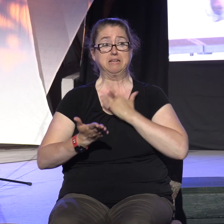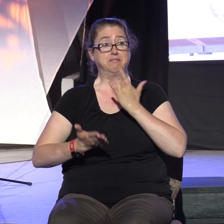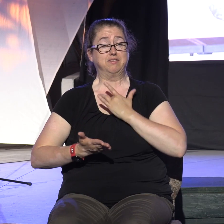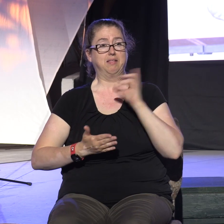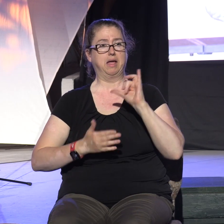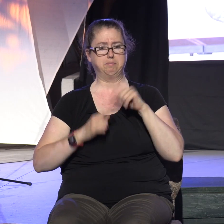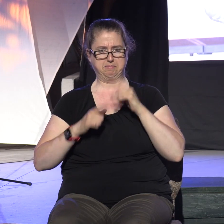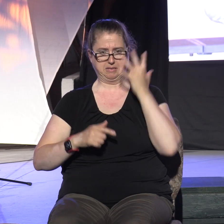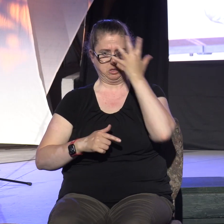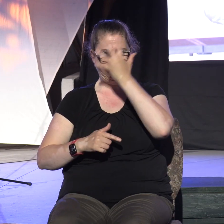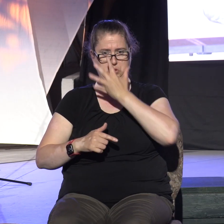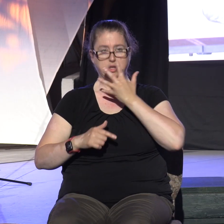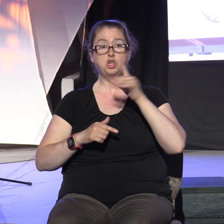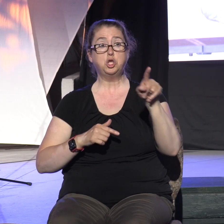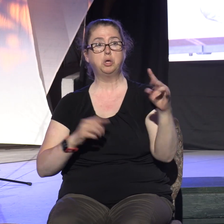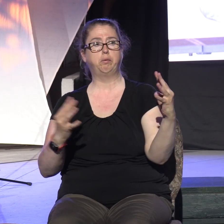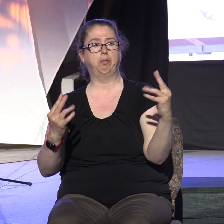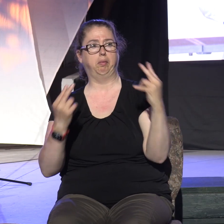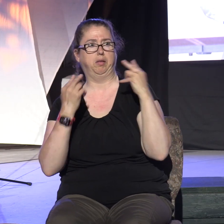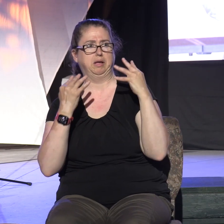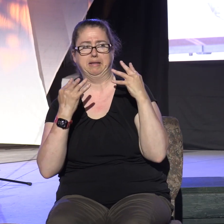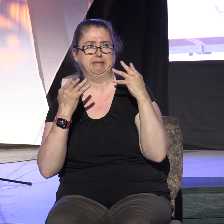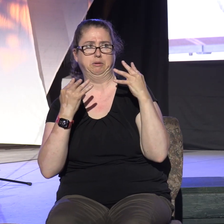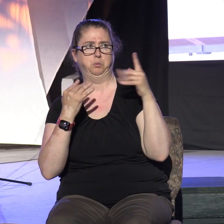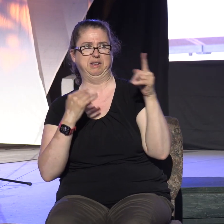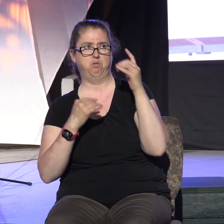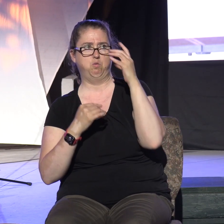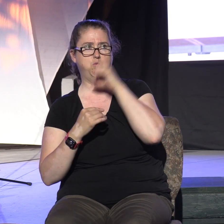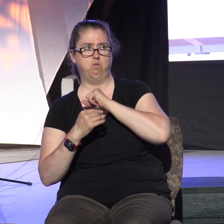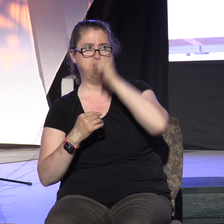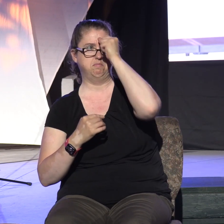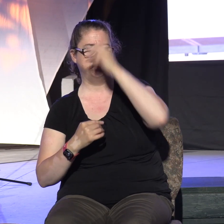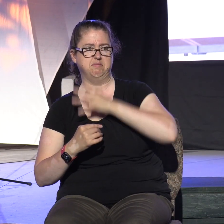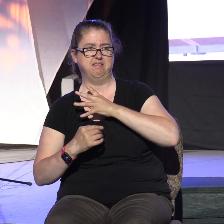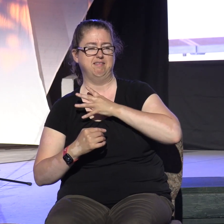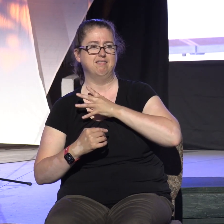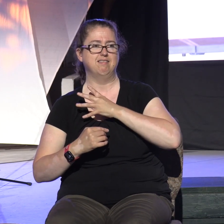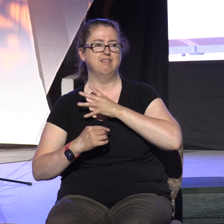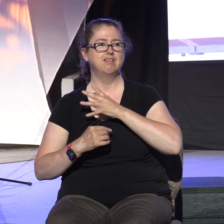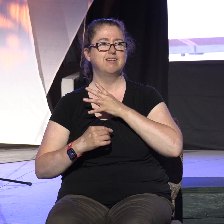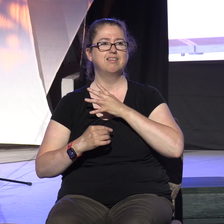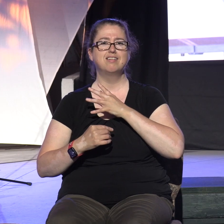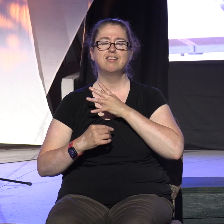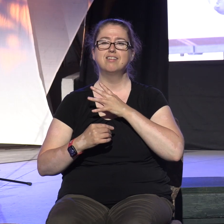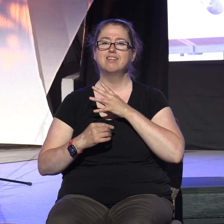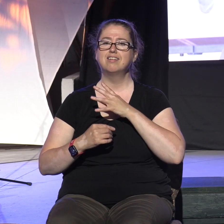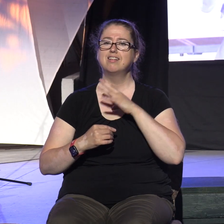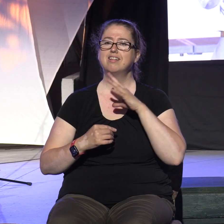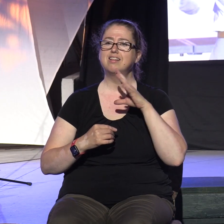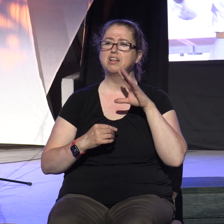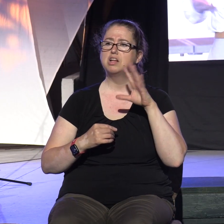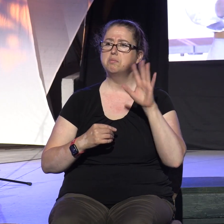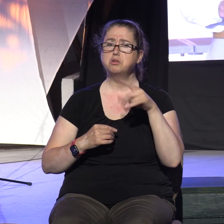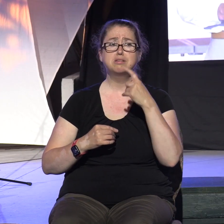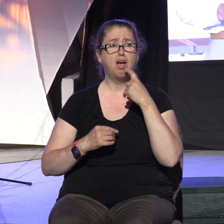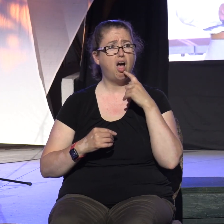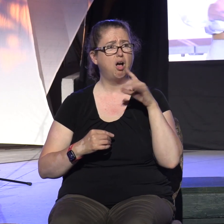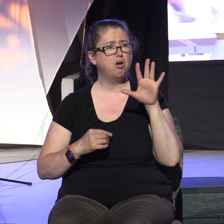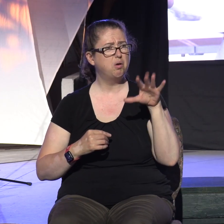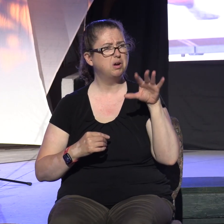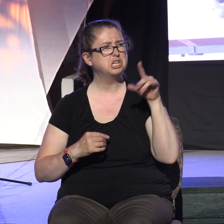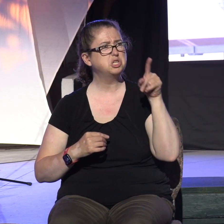look exactly like you looked in college, only without hair. But I know it's not true. It's like the old story,